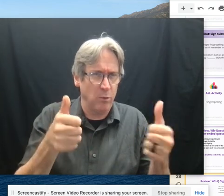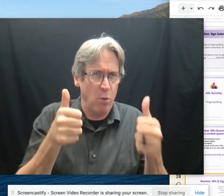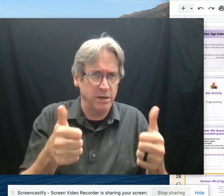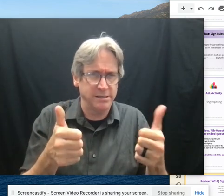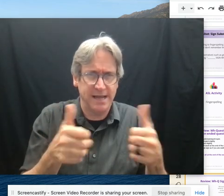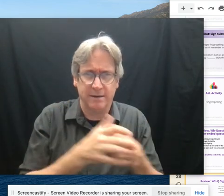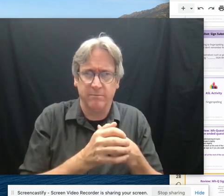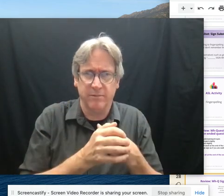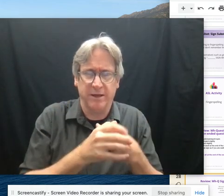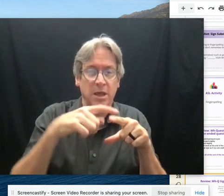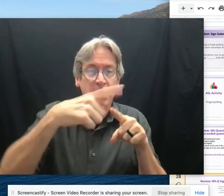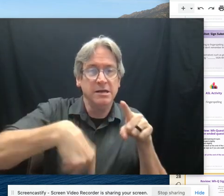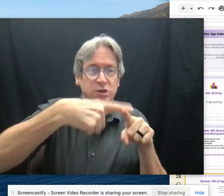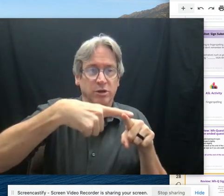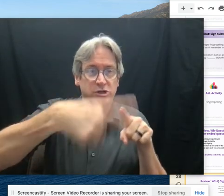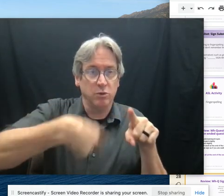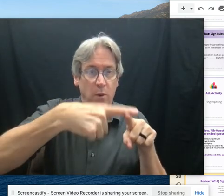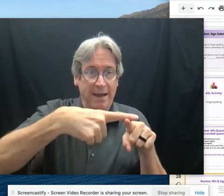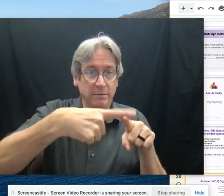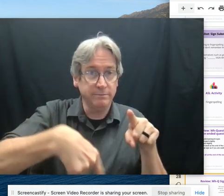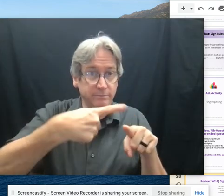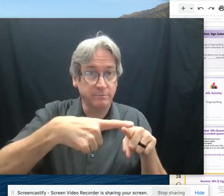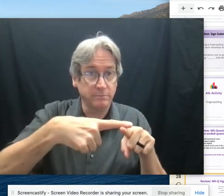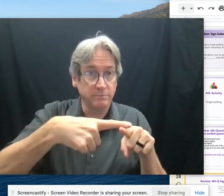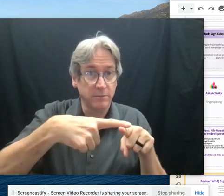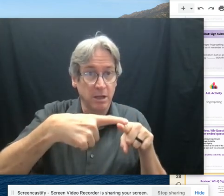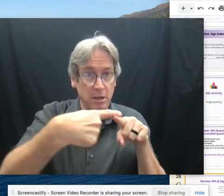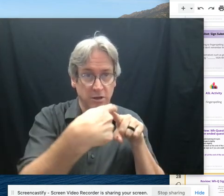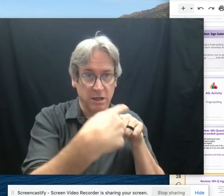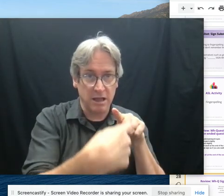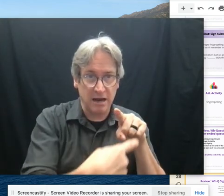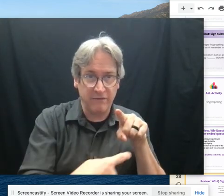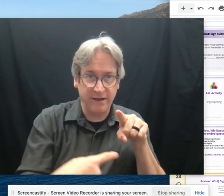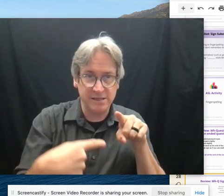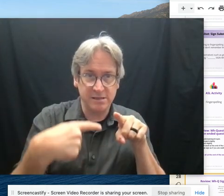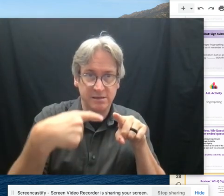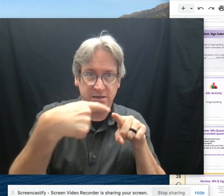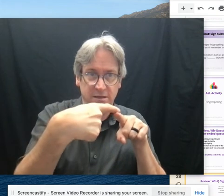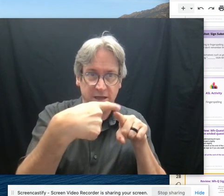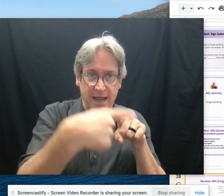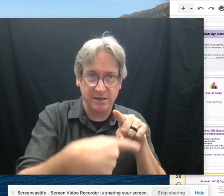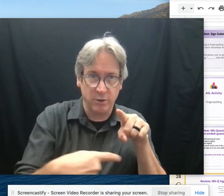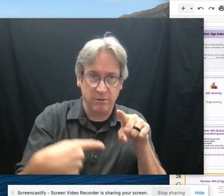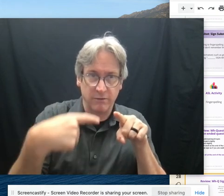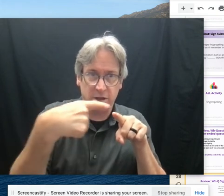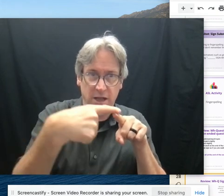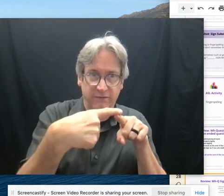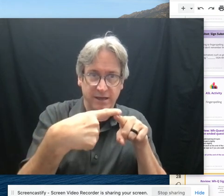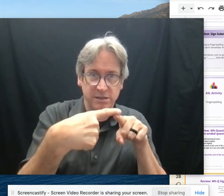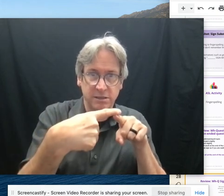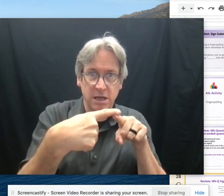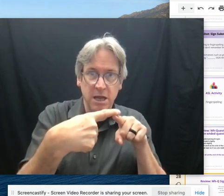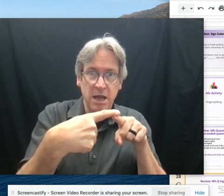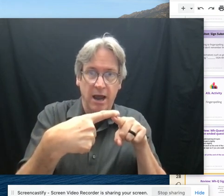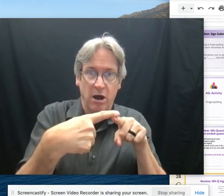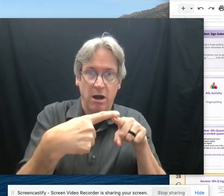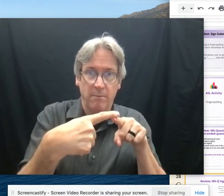has like one set thing. So there's when, the clock face, the hands going around the clock